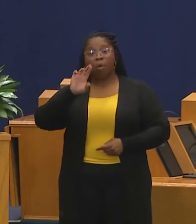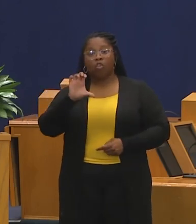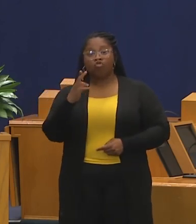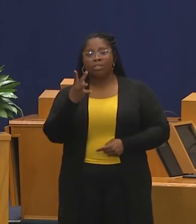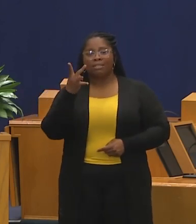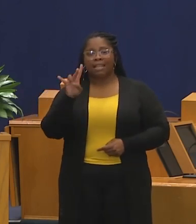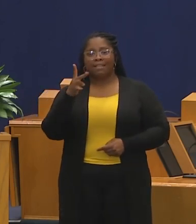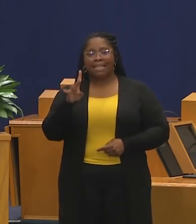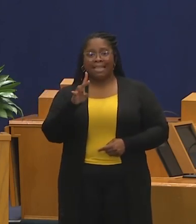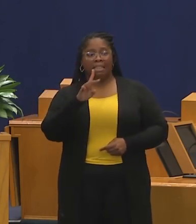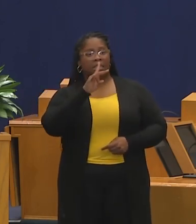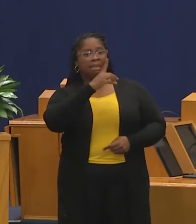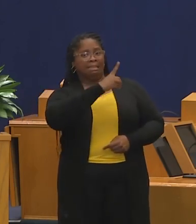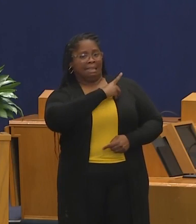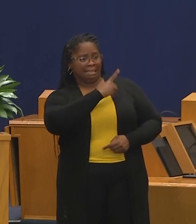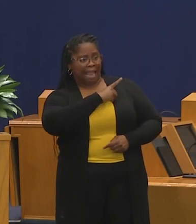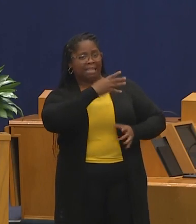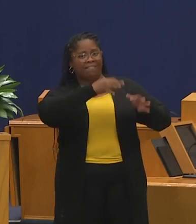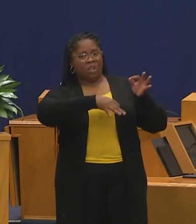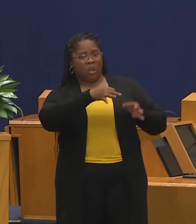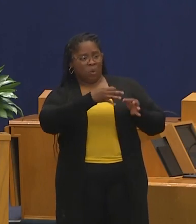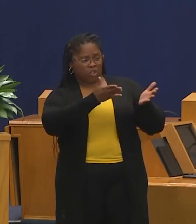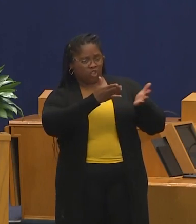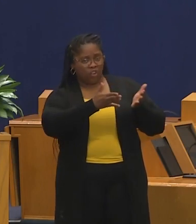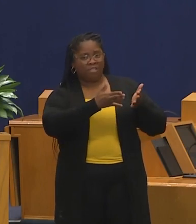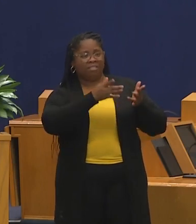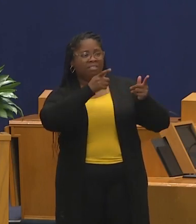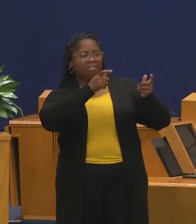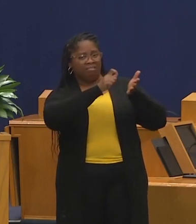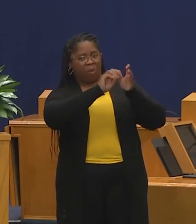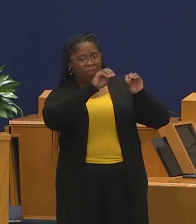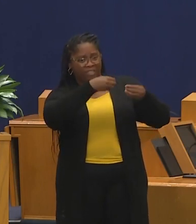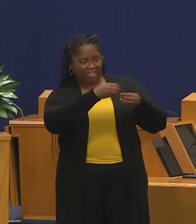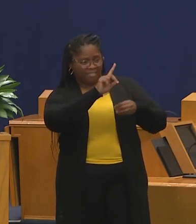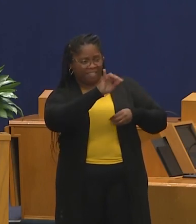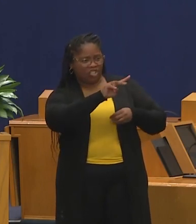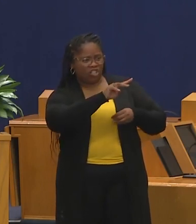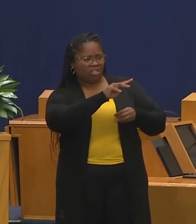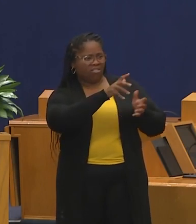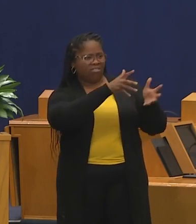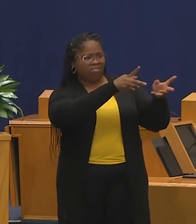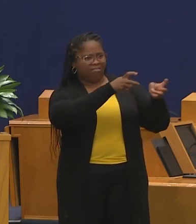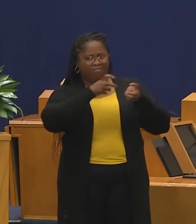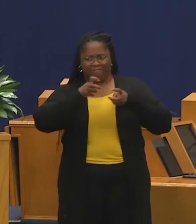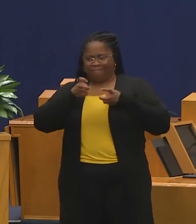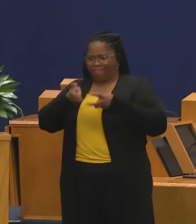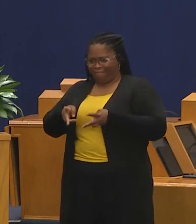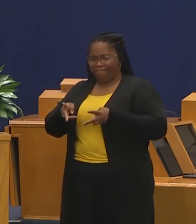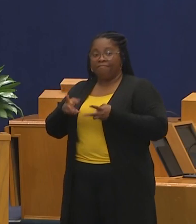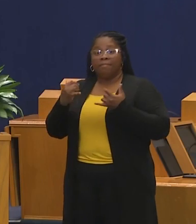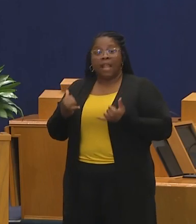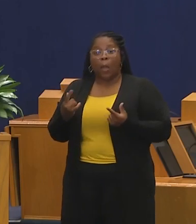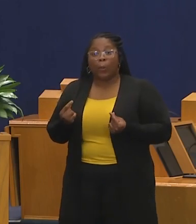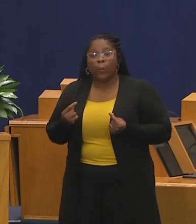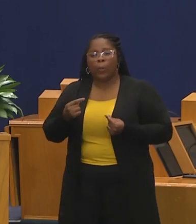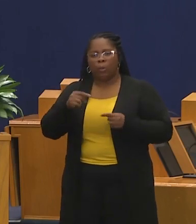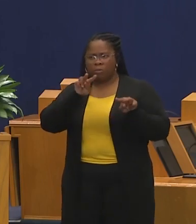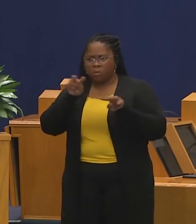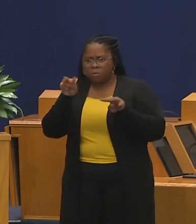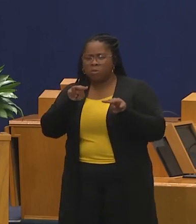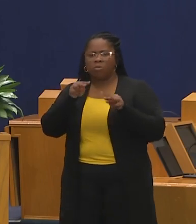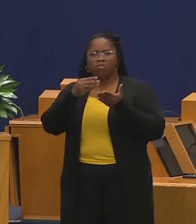personnel from our detective, court services, and administrative divisions. These deputies are now on patrol at shopping centers, empty